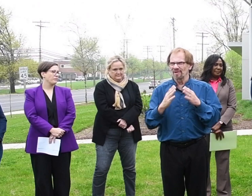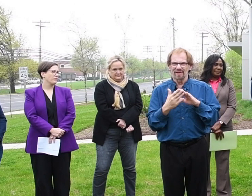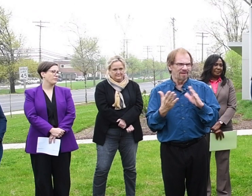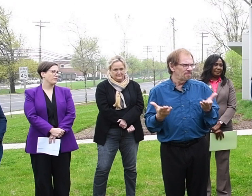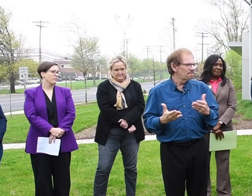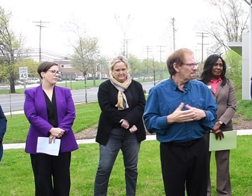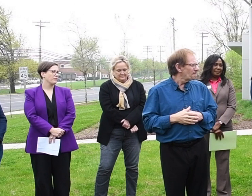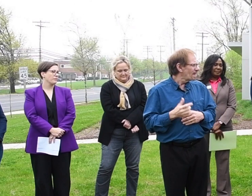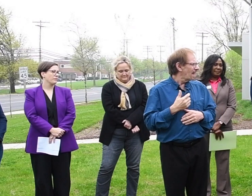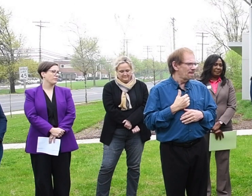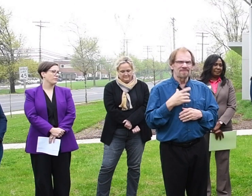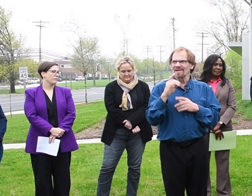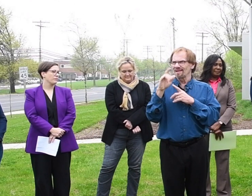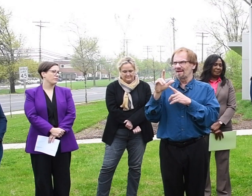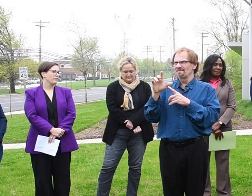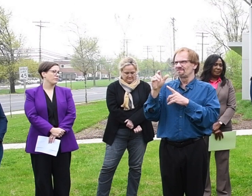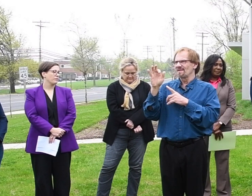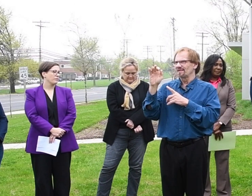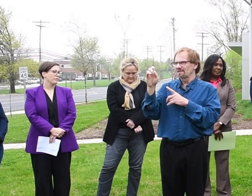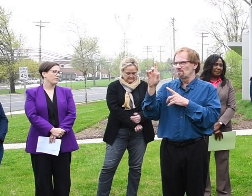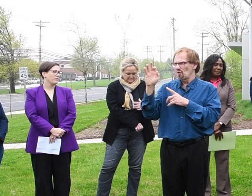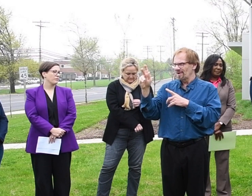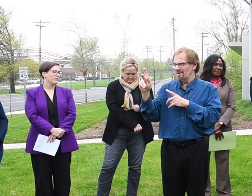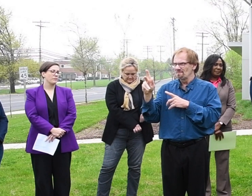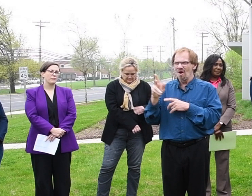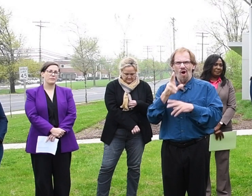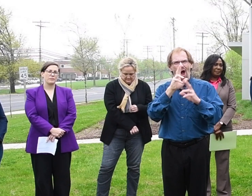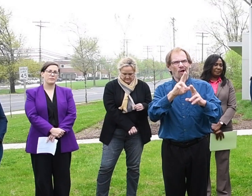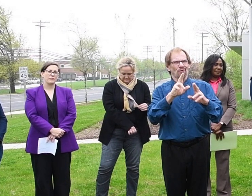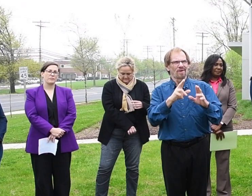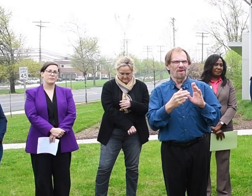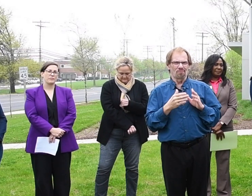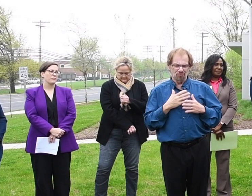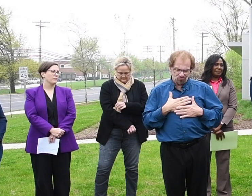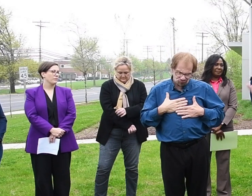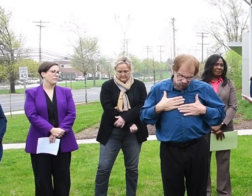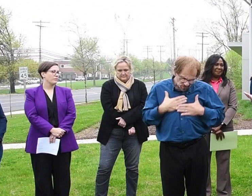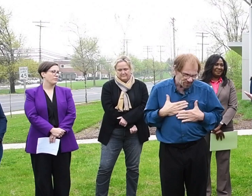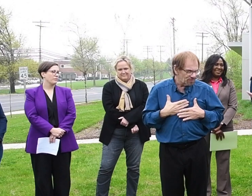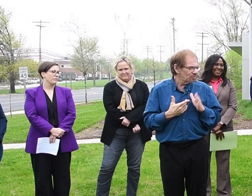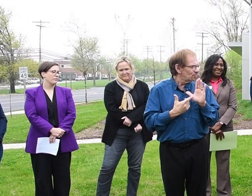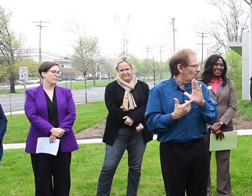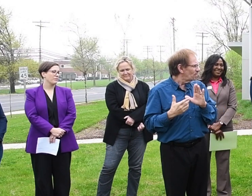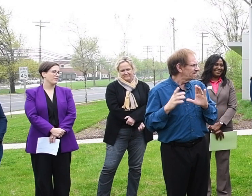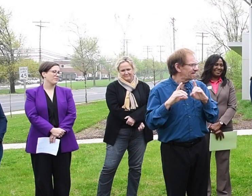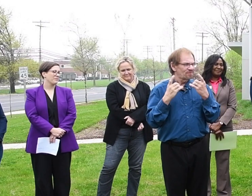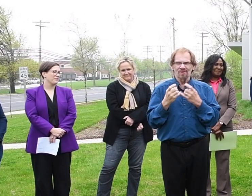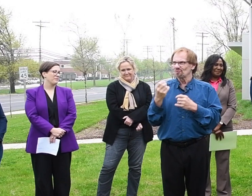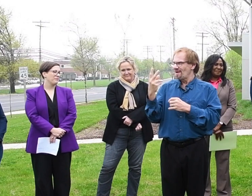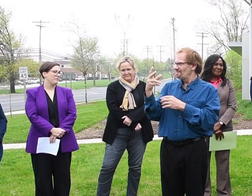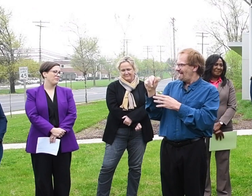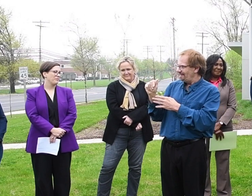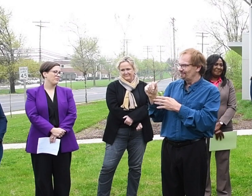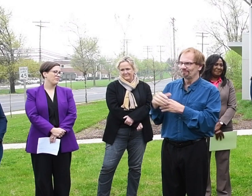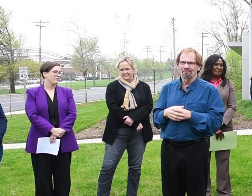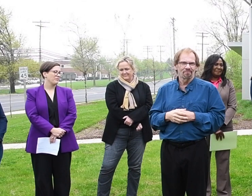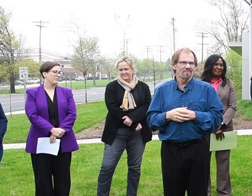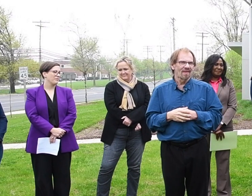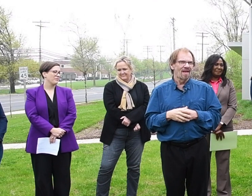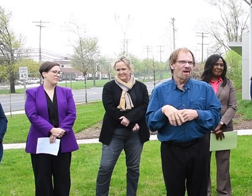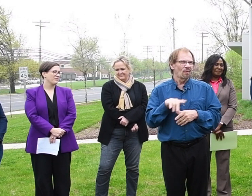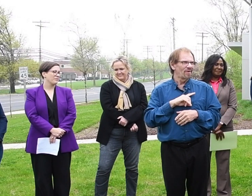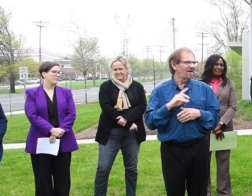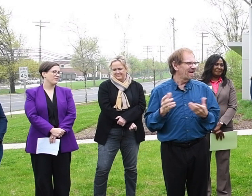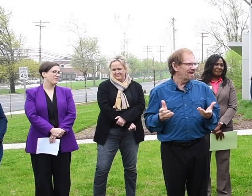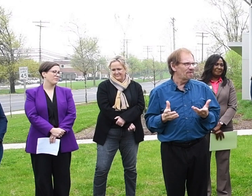I am Delegate Jessica Feldmark. It is my honor and privilege to represent District 12A, and of course we are standing